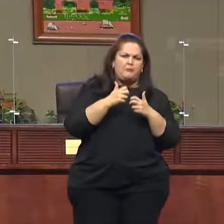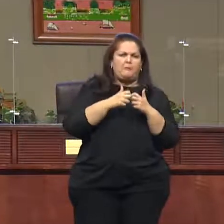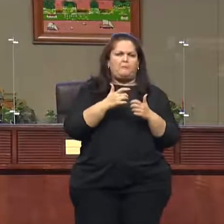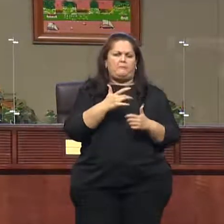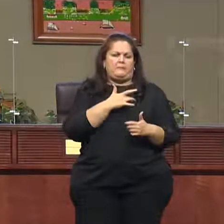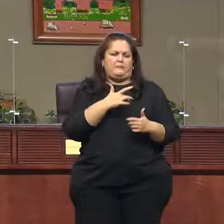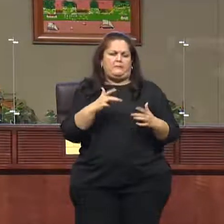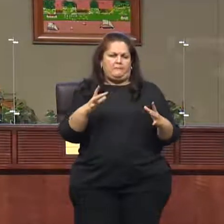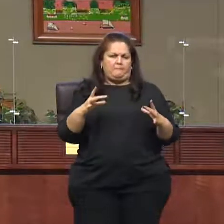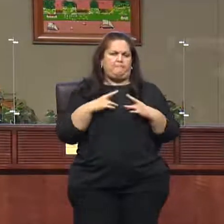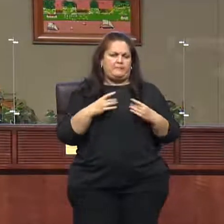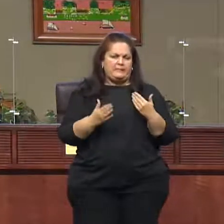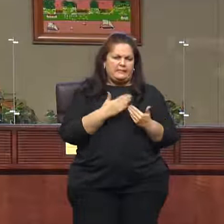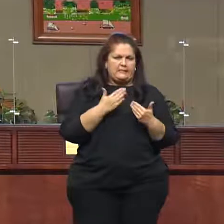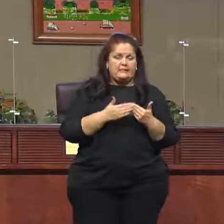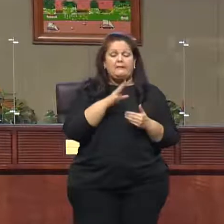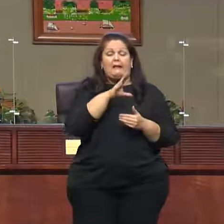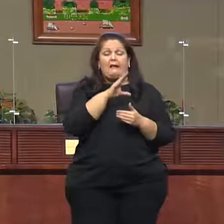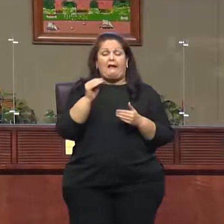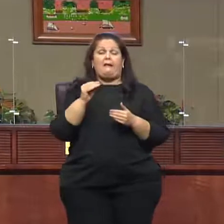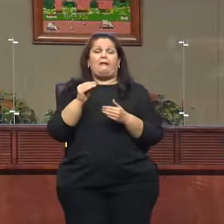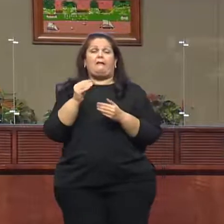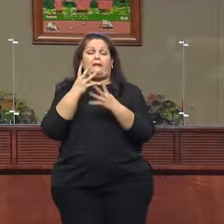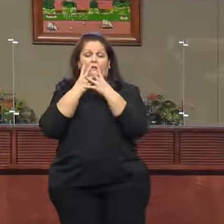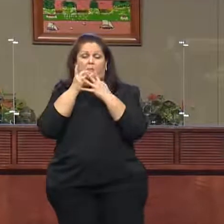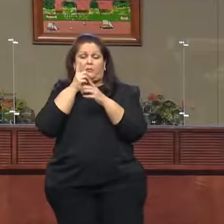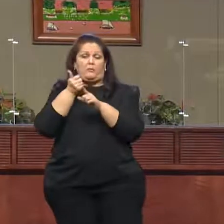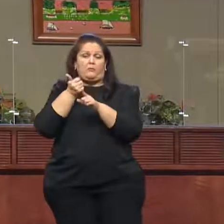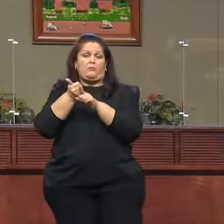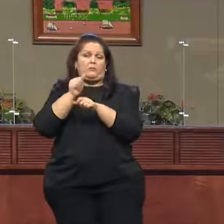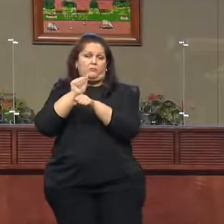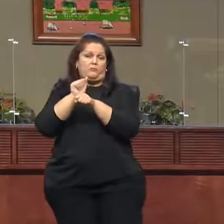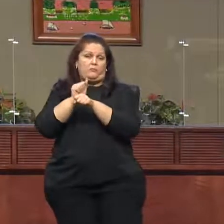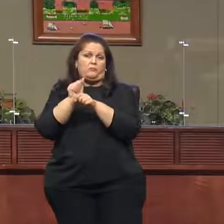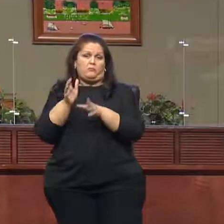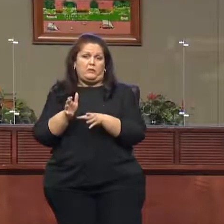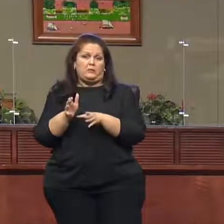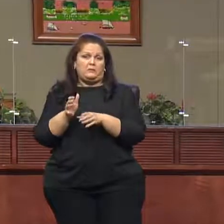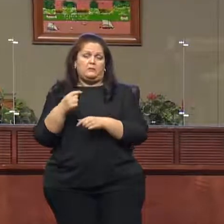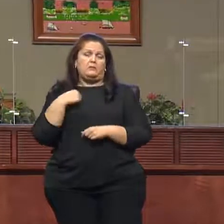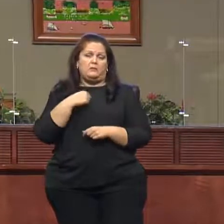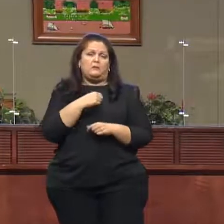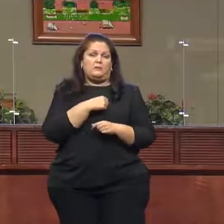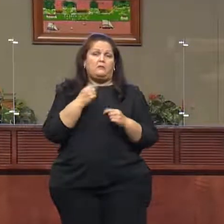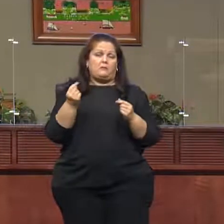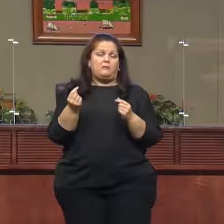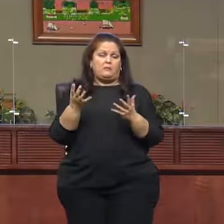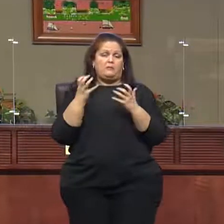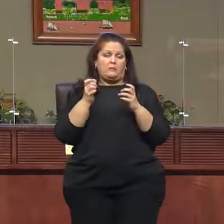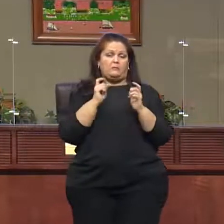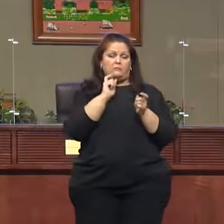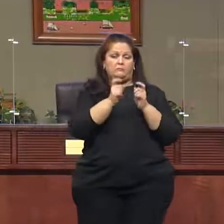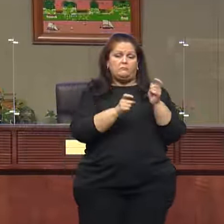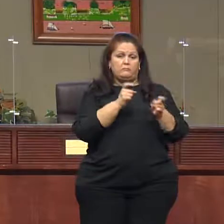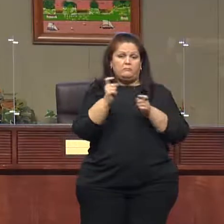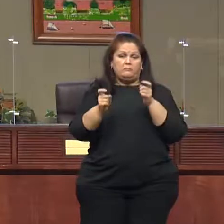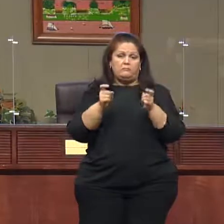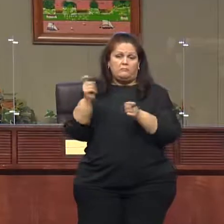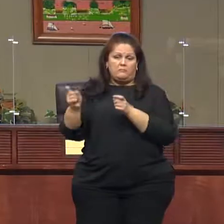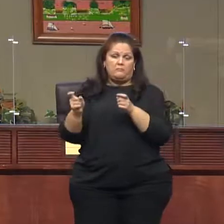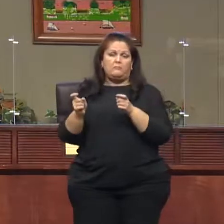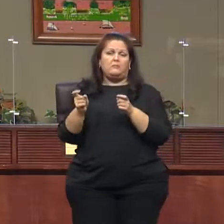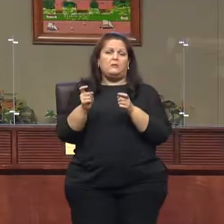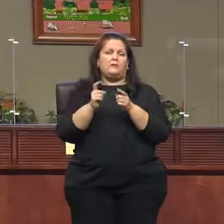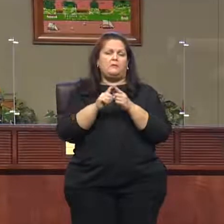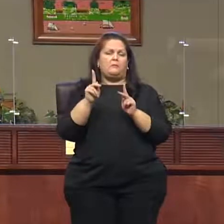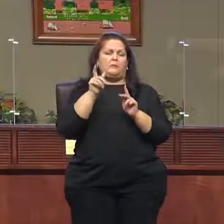workers. It is the Corrections Department's intent to deliver the vaccine to those inmates who will remain in